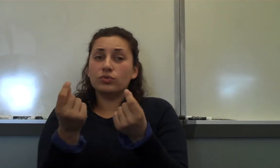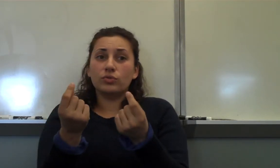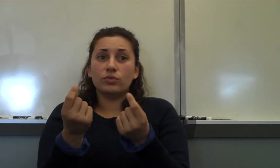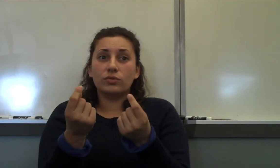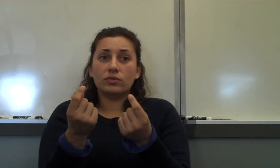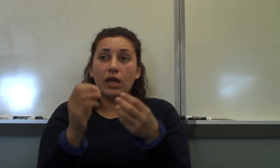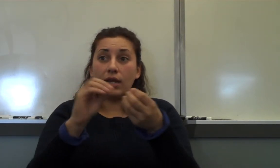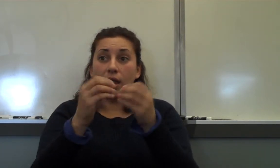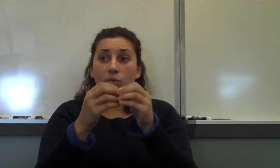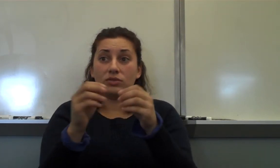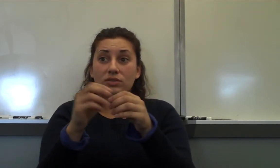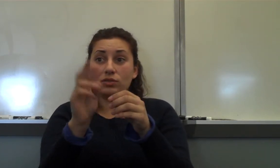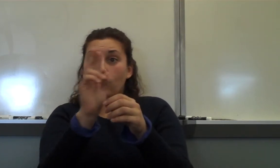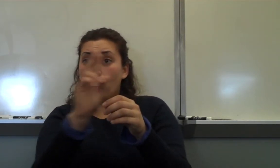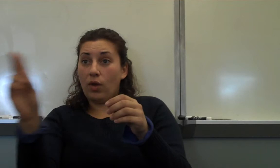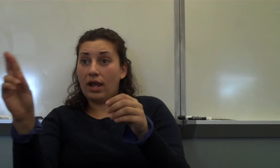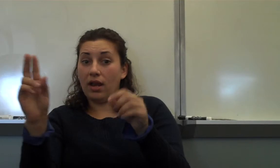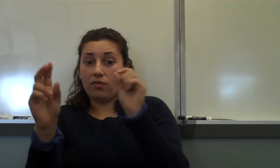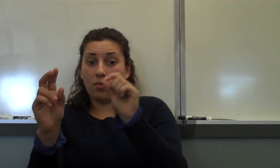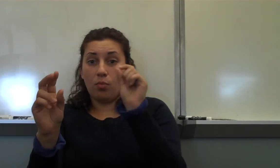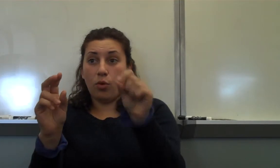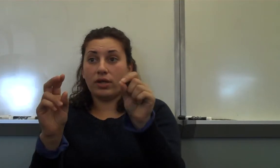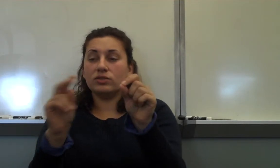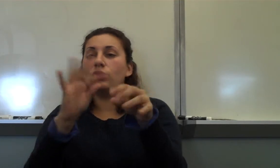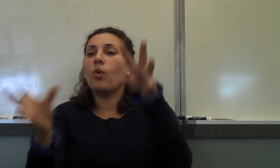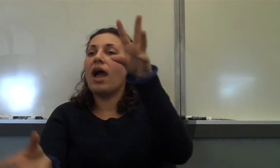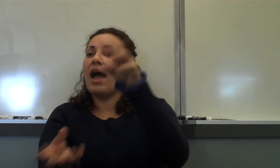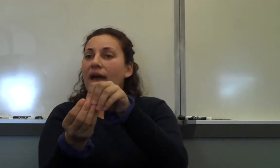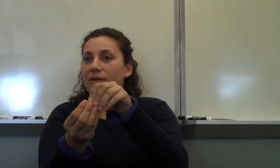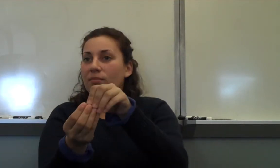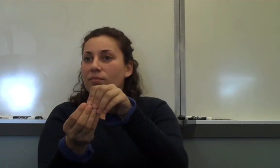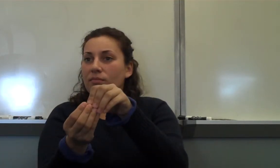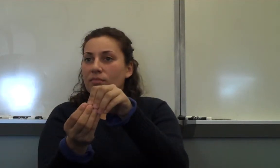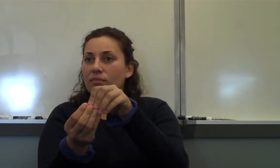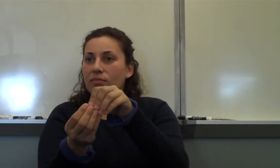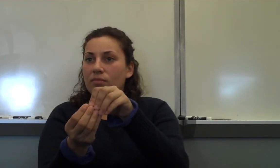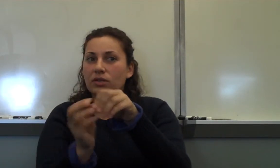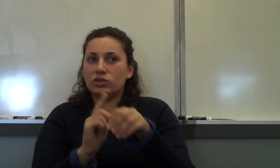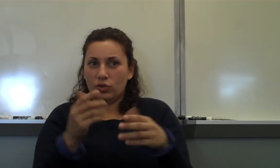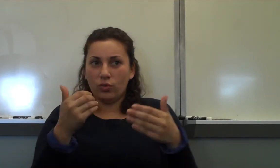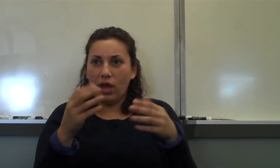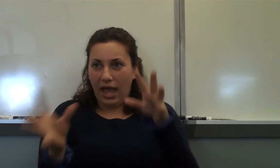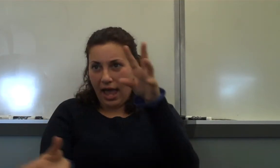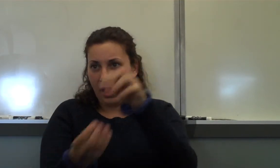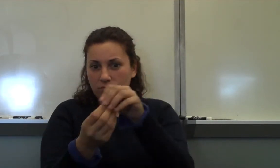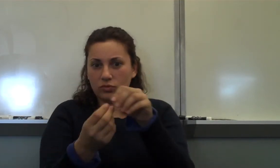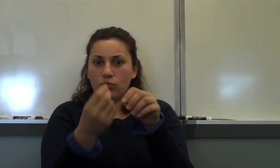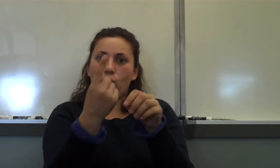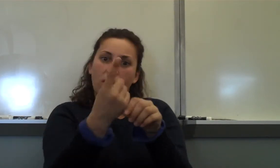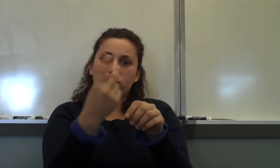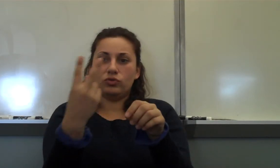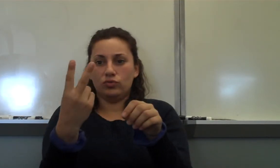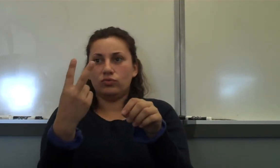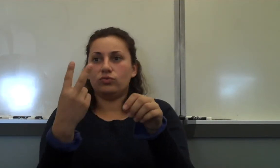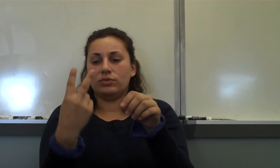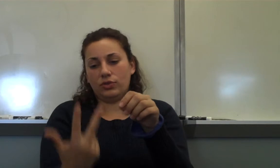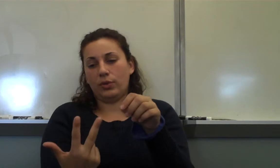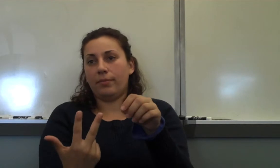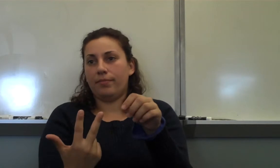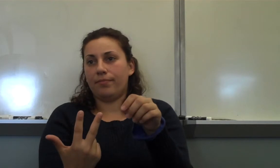the decimal point in the result, in your product, so that you have the sum of these two. 1 plus 2 is 3. So it looks